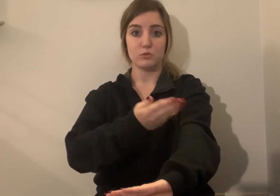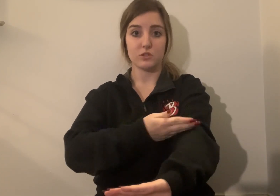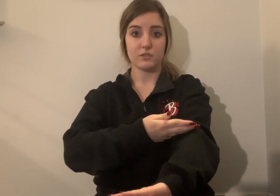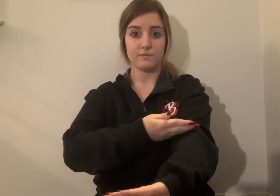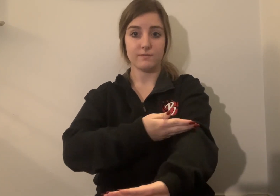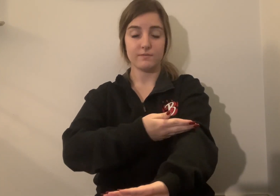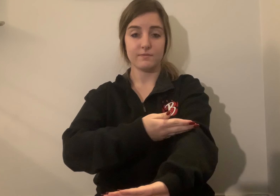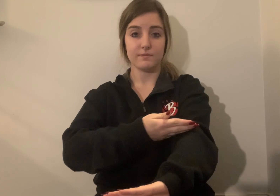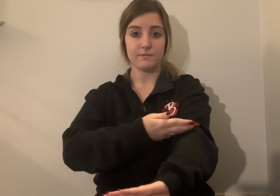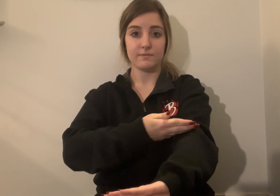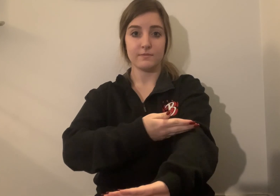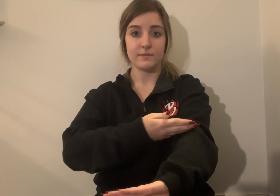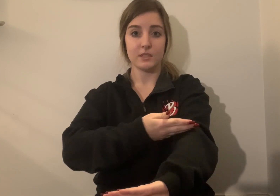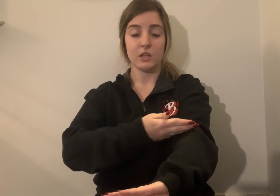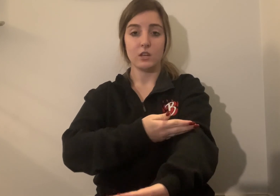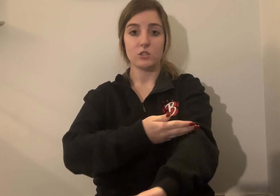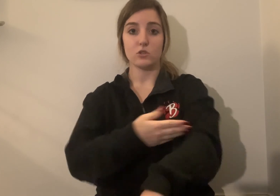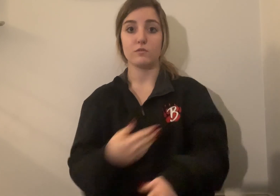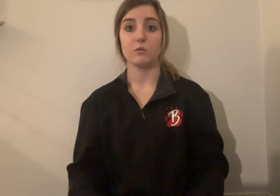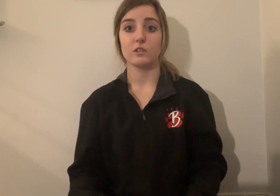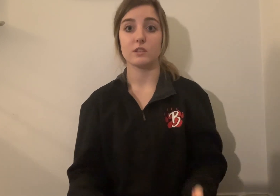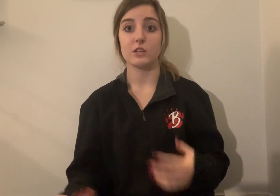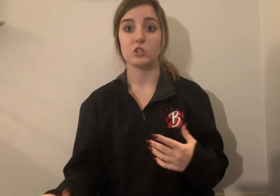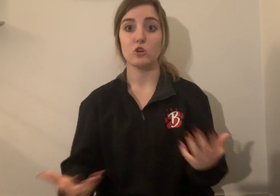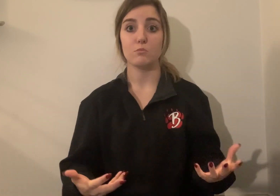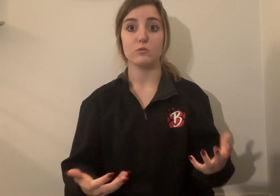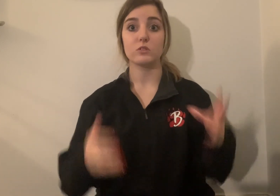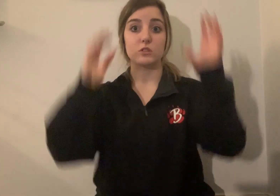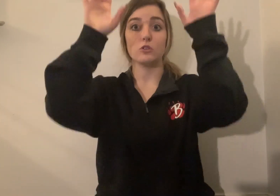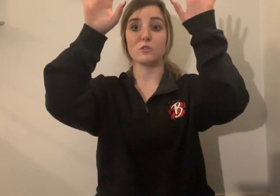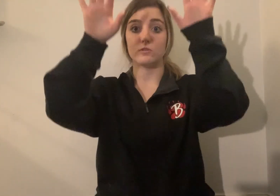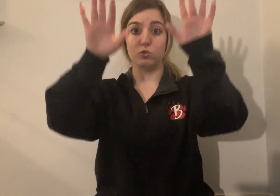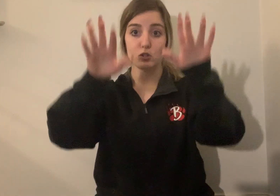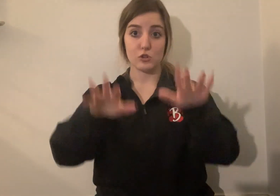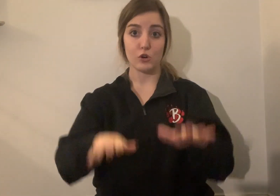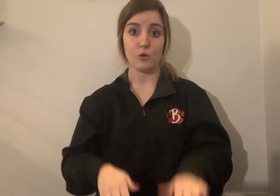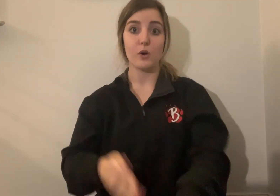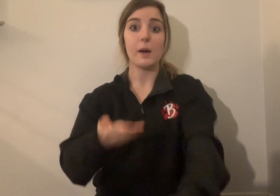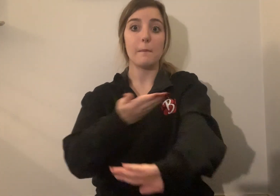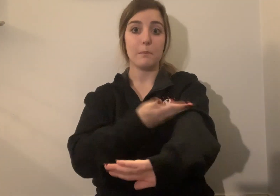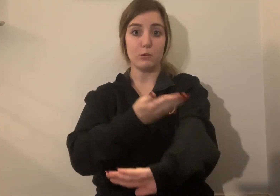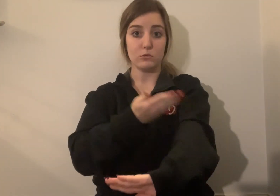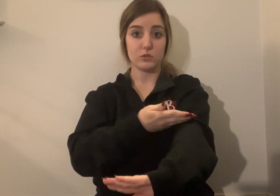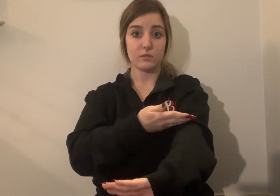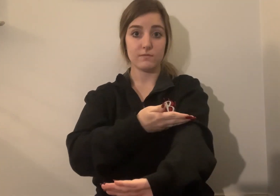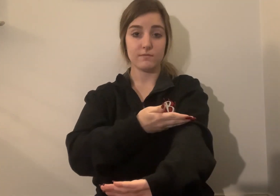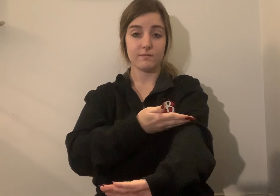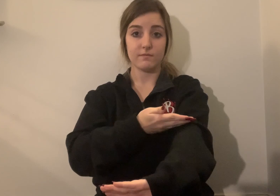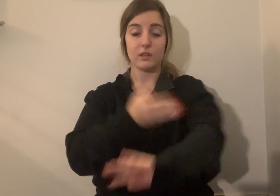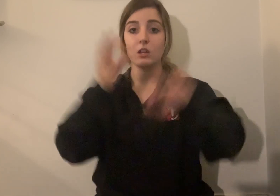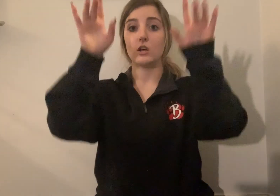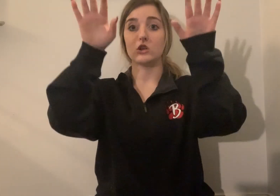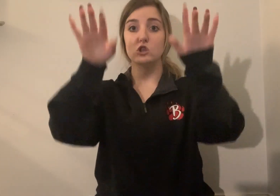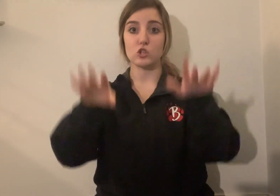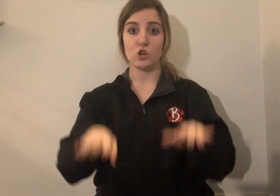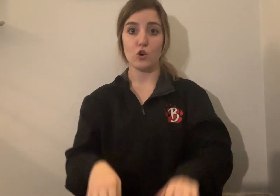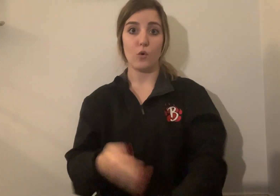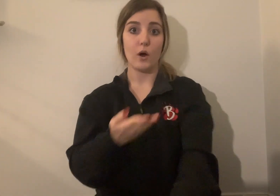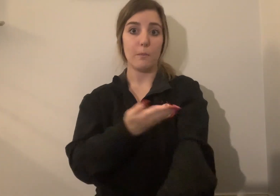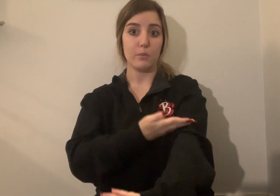Boots. So if you wanted to say snow boots, you could do snow boots. Snow